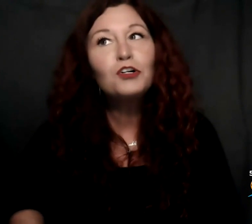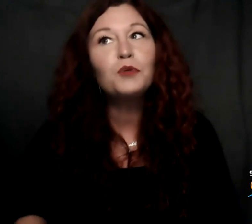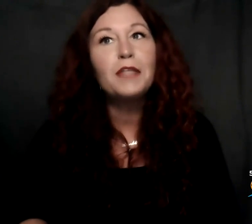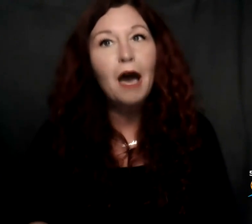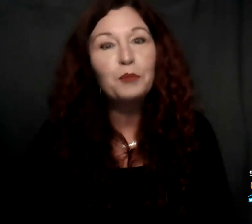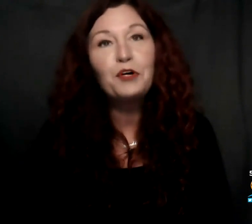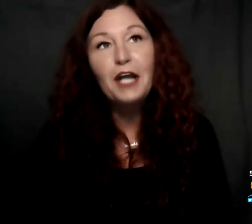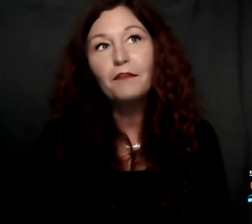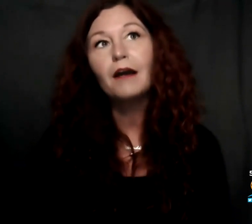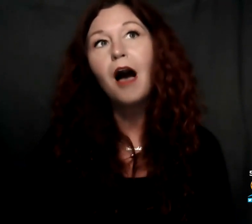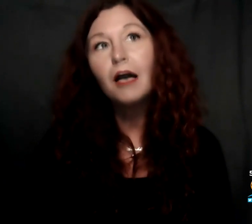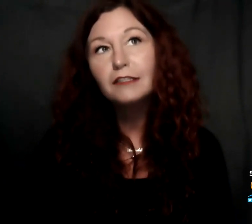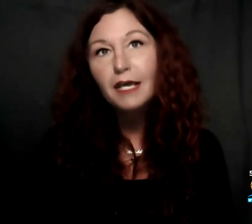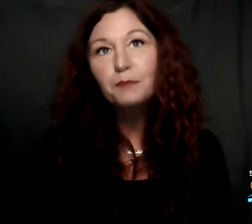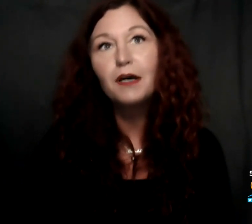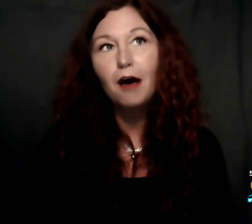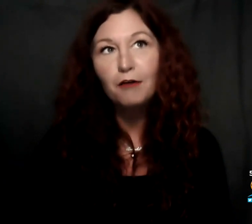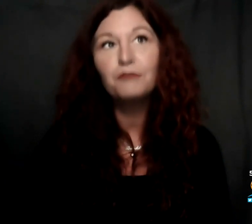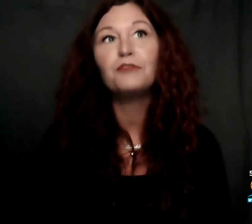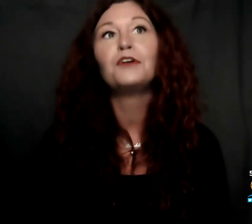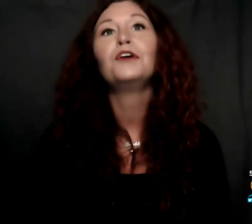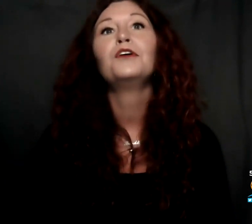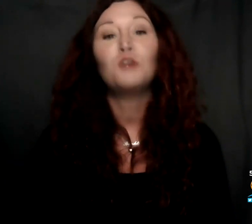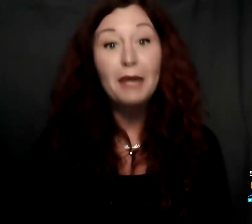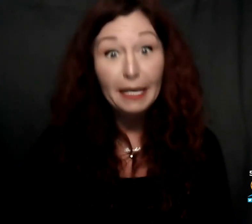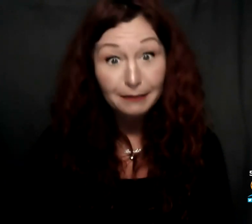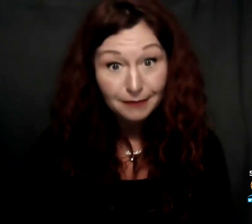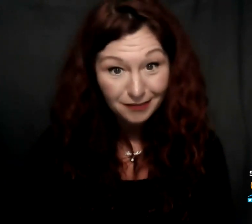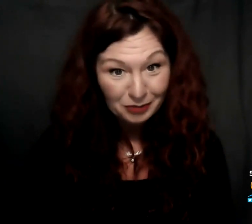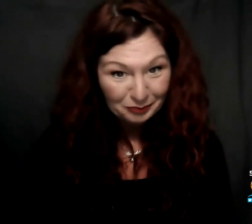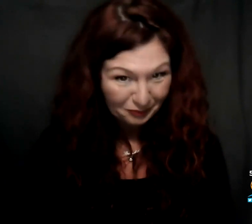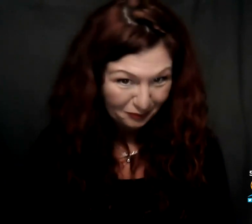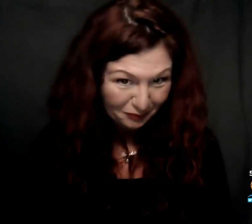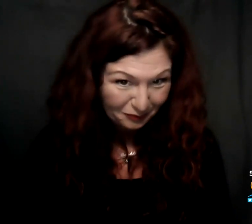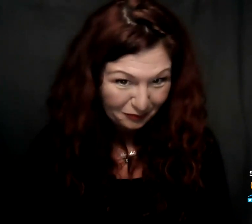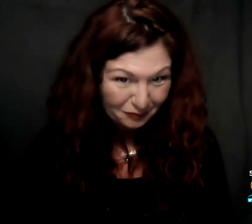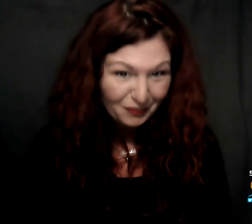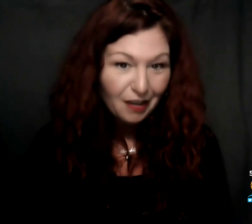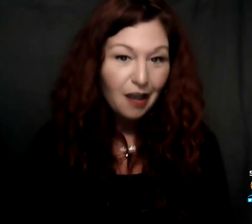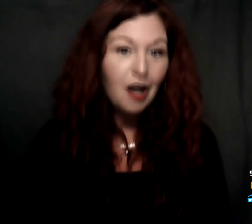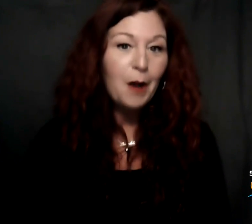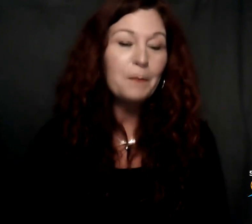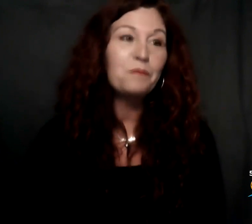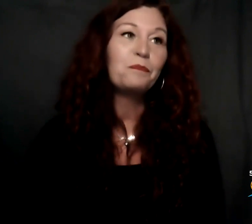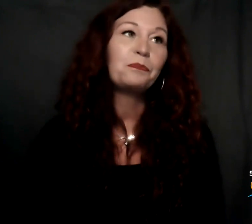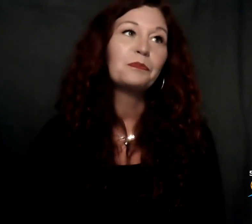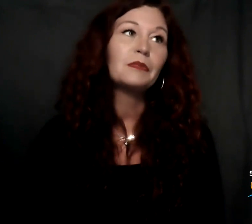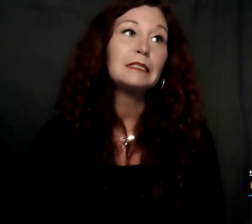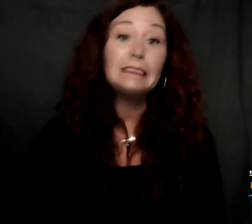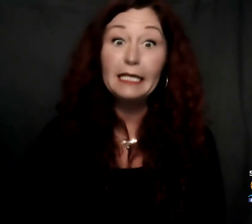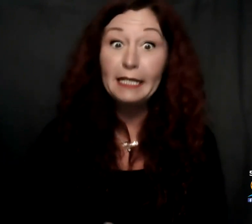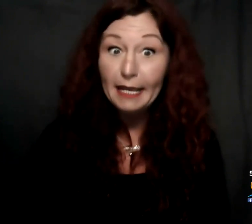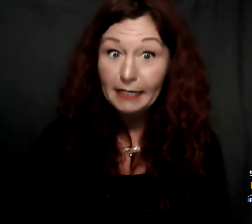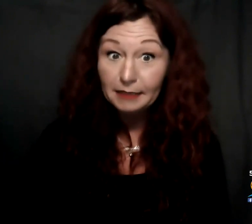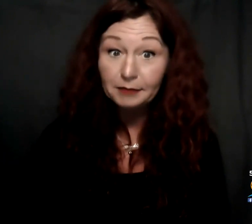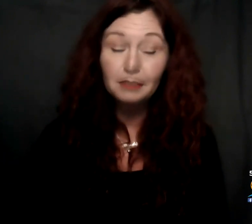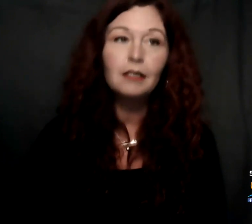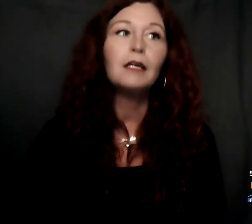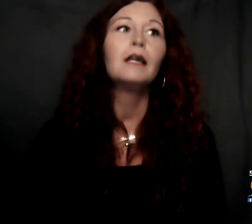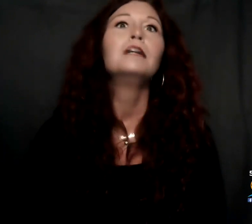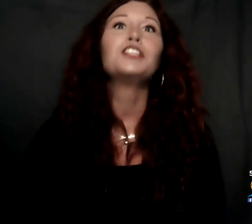STRUGGLED WITH HOW TO PUT OUT THAT CONCEPT OF REMAINS, DNA,